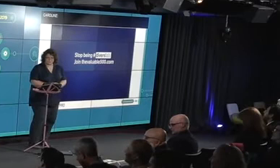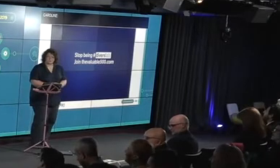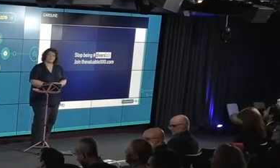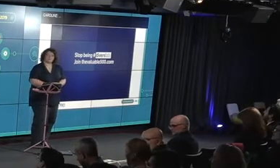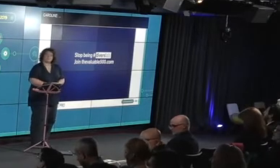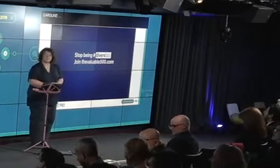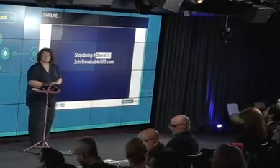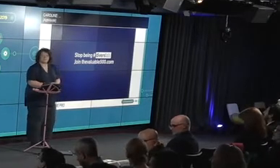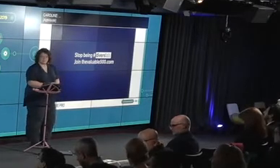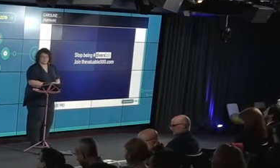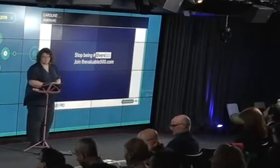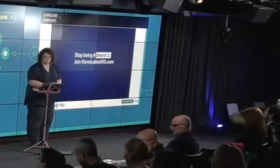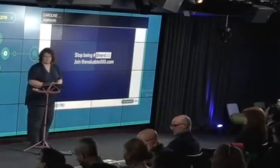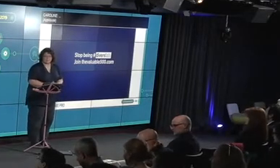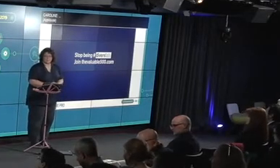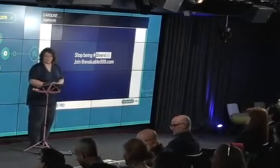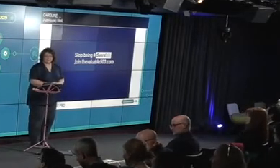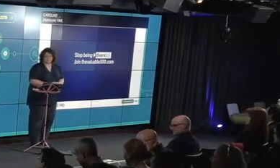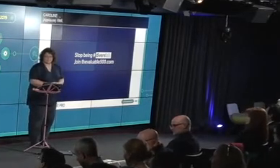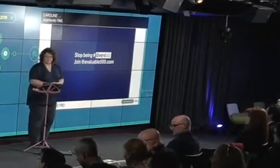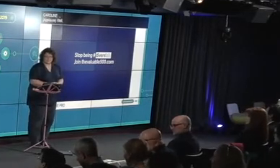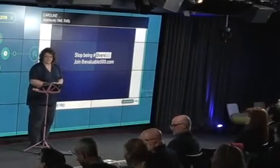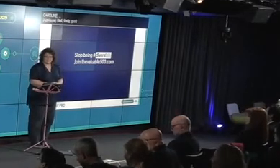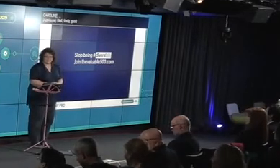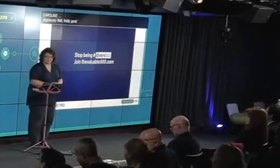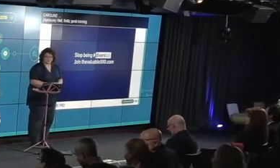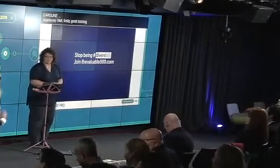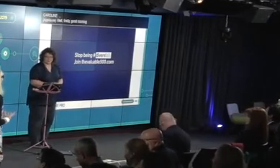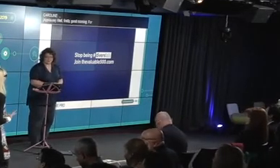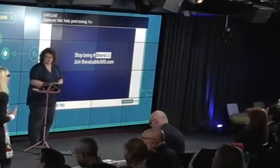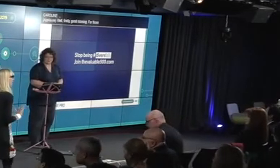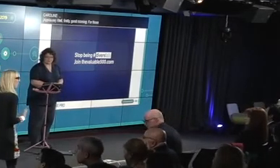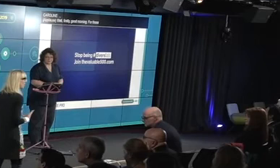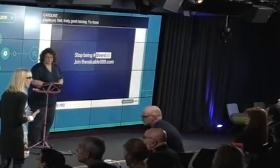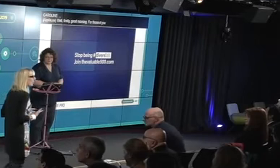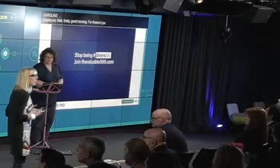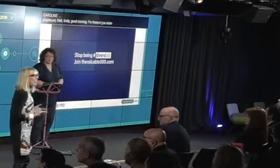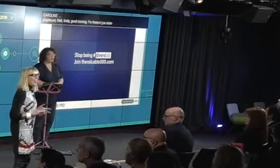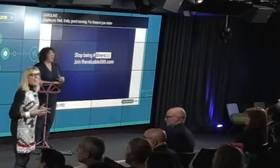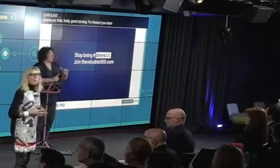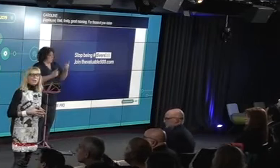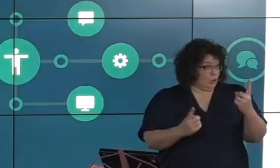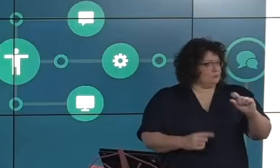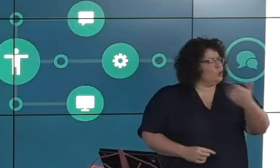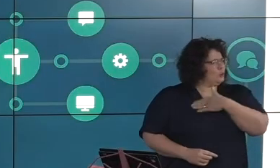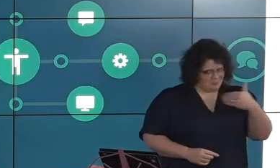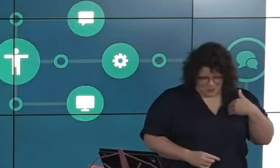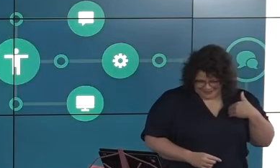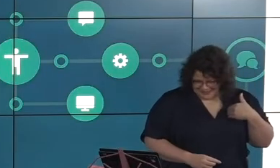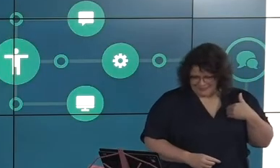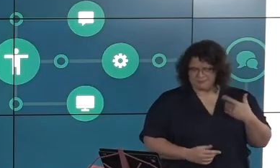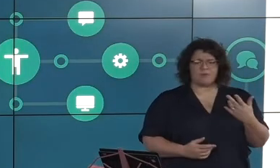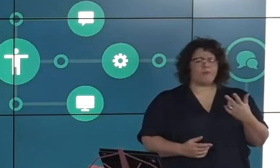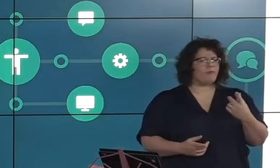Well, firstly, good morning. And for those of you who are vision impaired, you can see #Diversish on YouTube with the